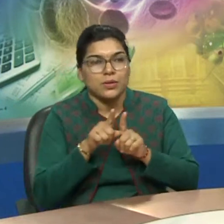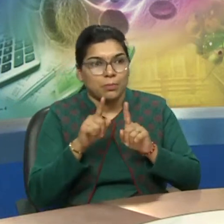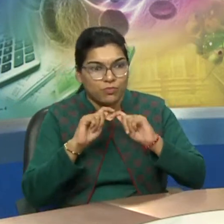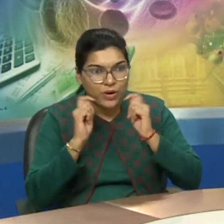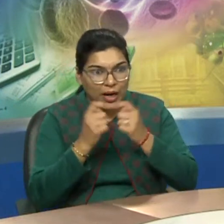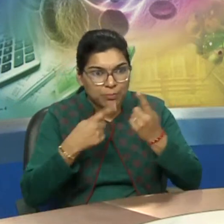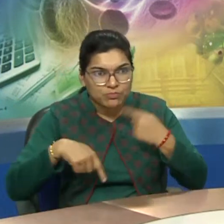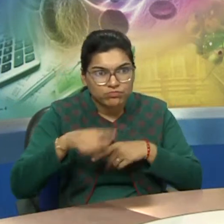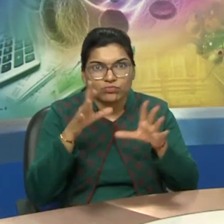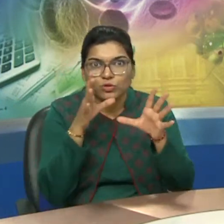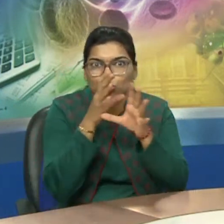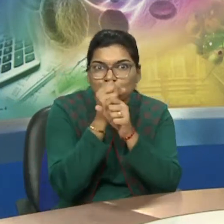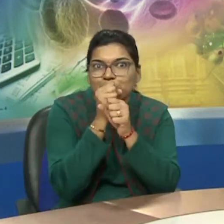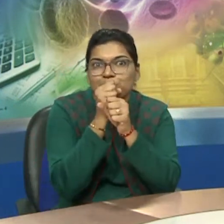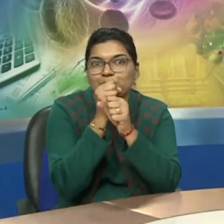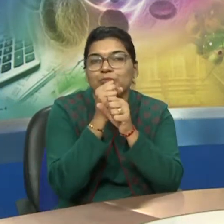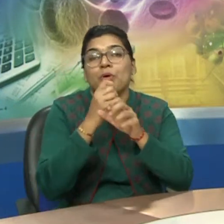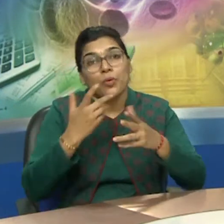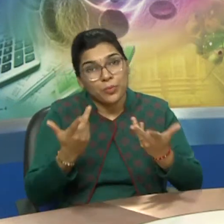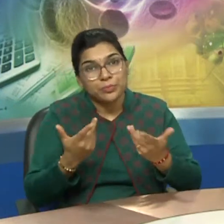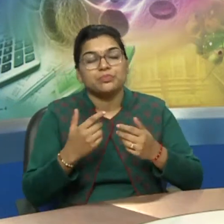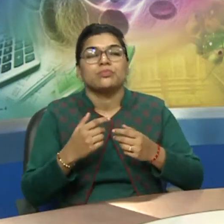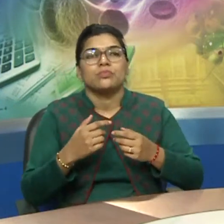a particular plan.